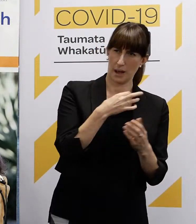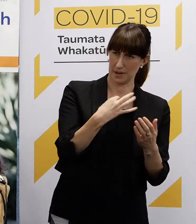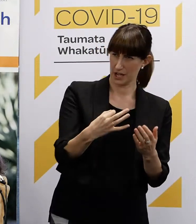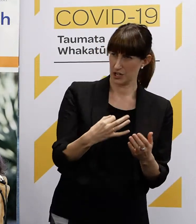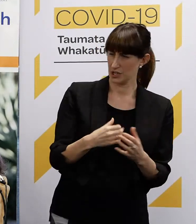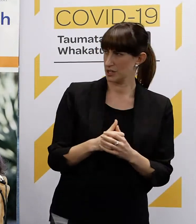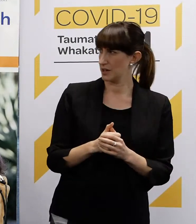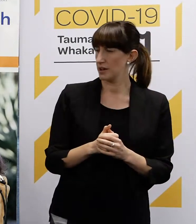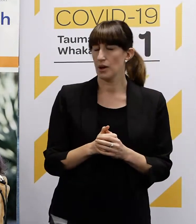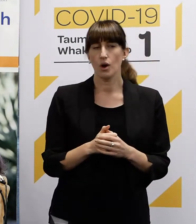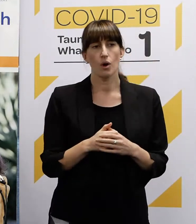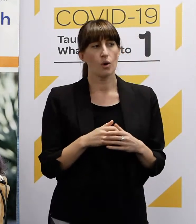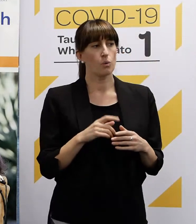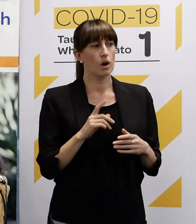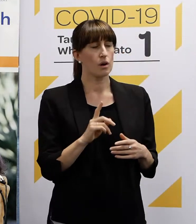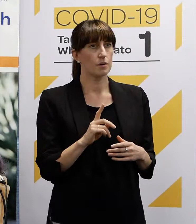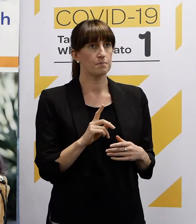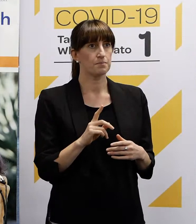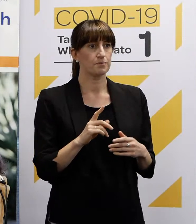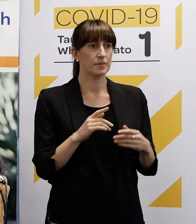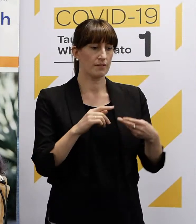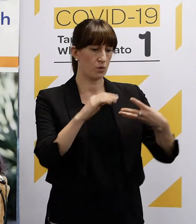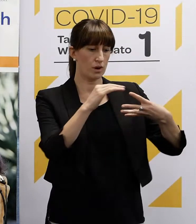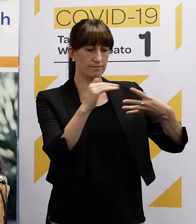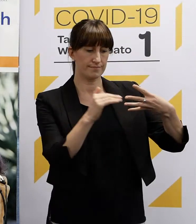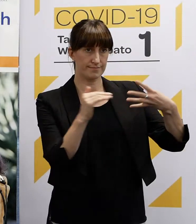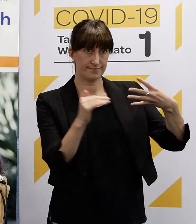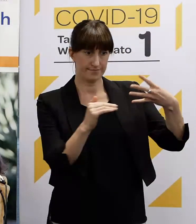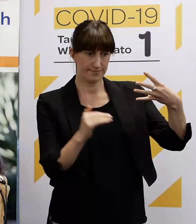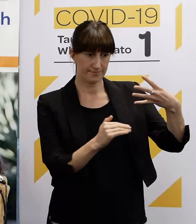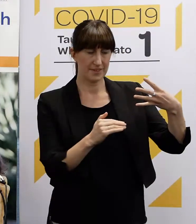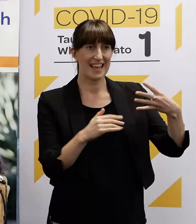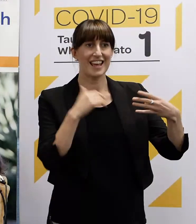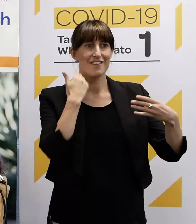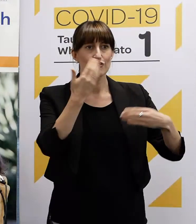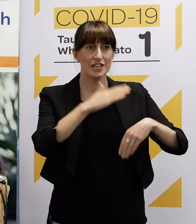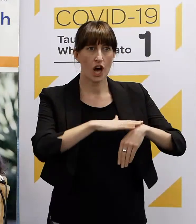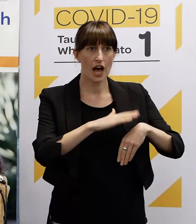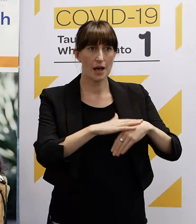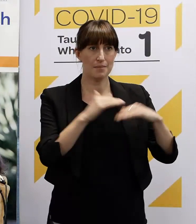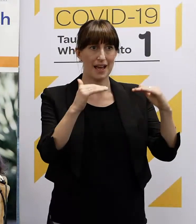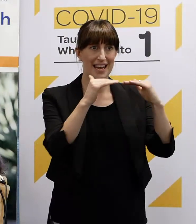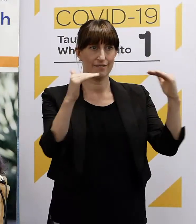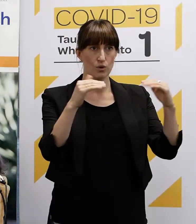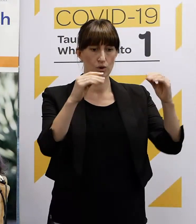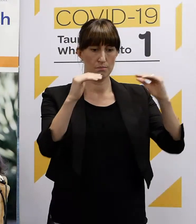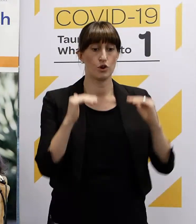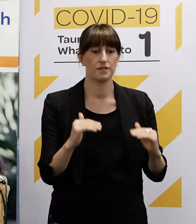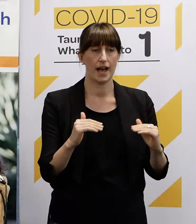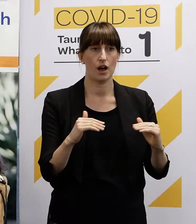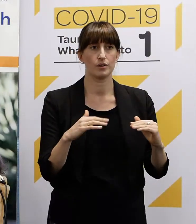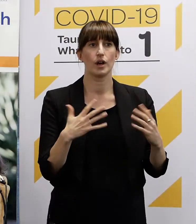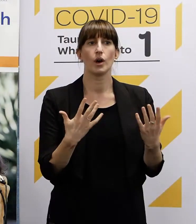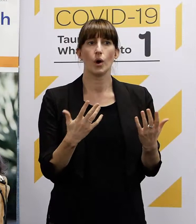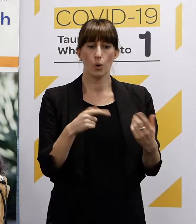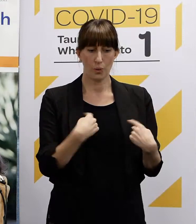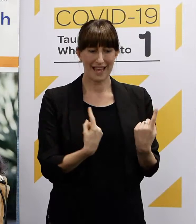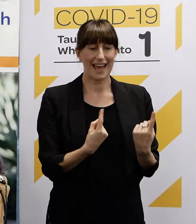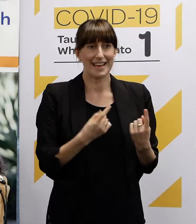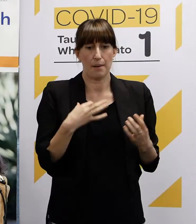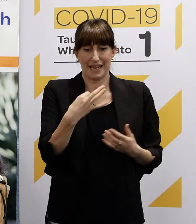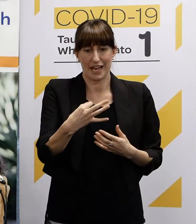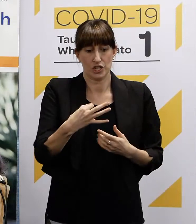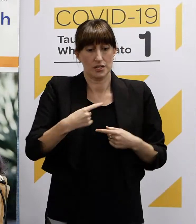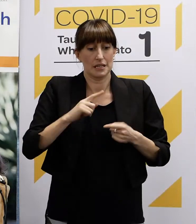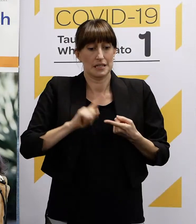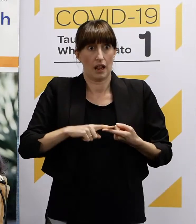that as every alert level changed, we had a number of applications that had been received prior to the alert level announcement. So we